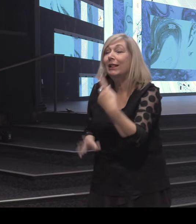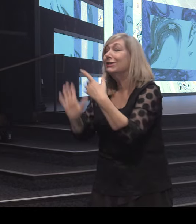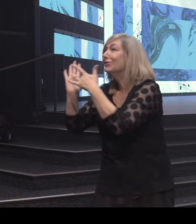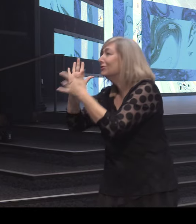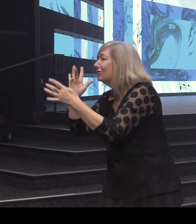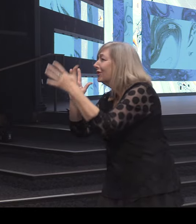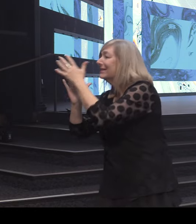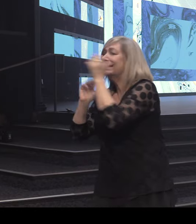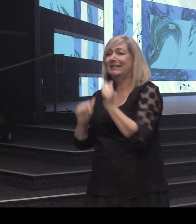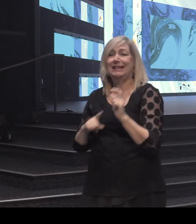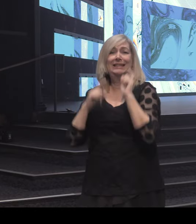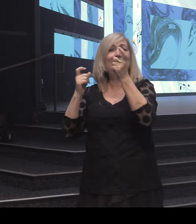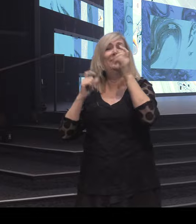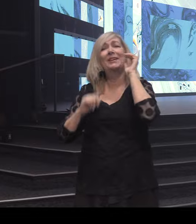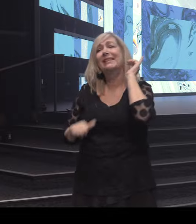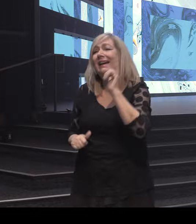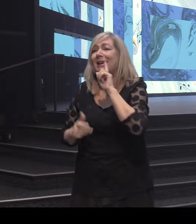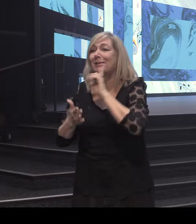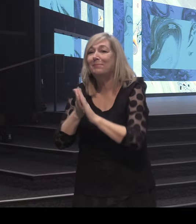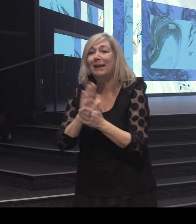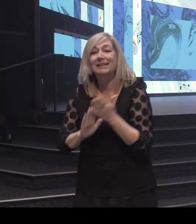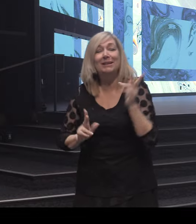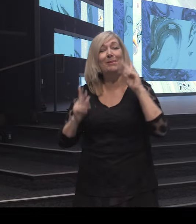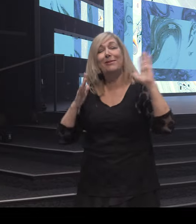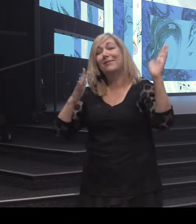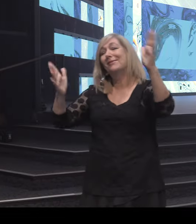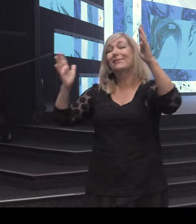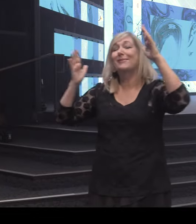Jesus can give you that.